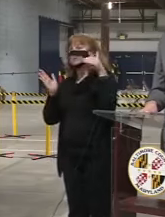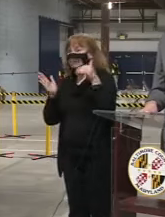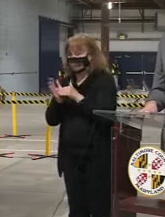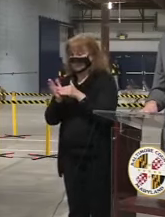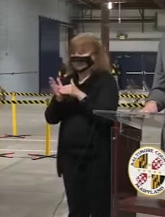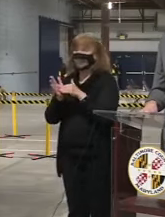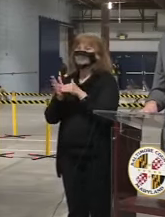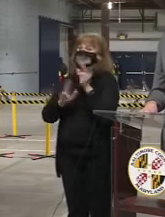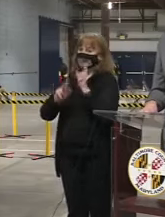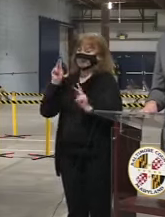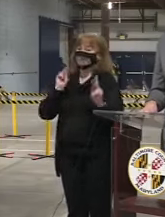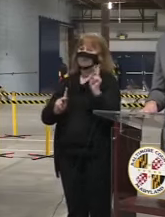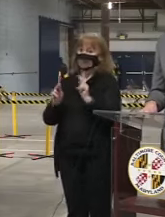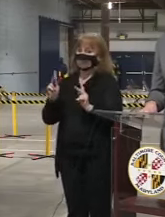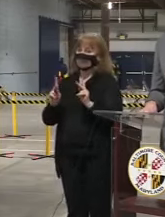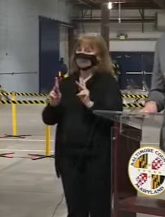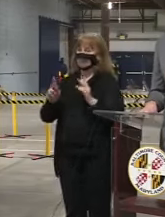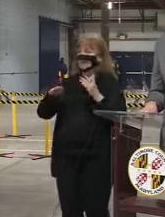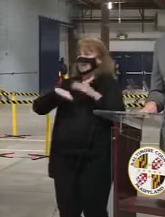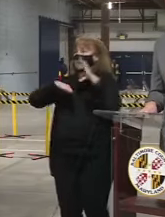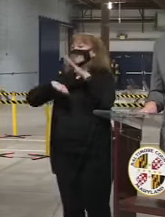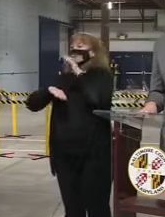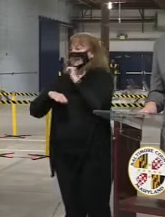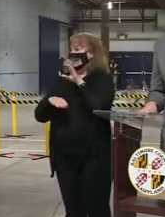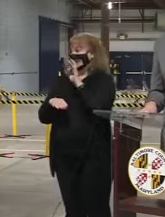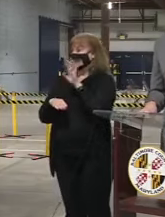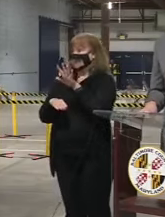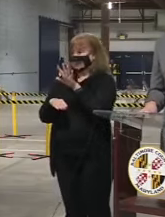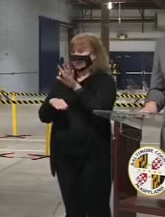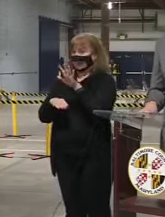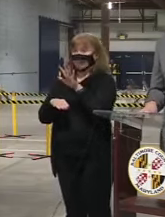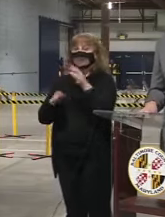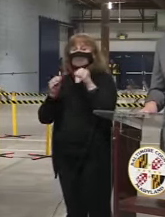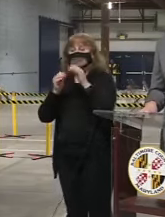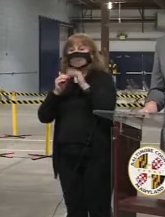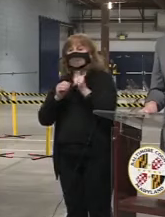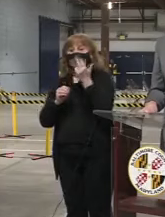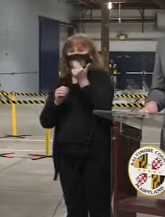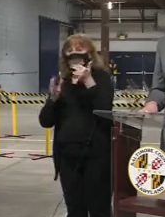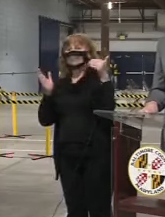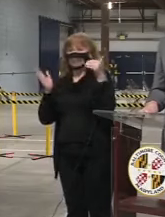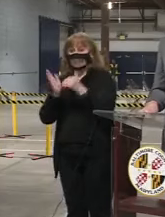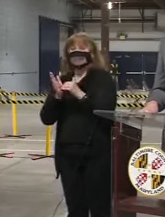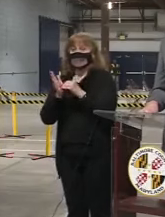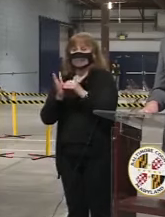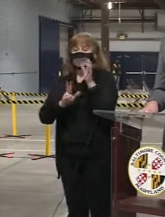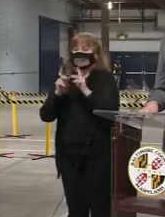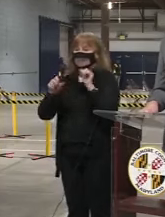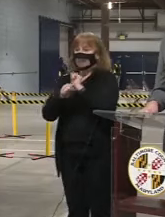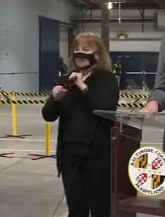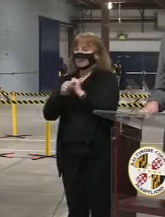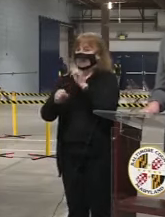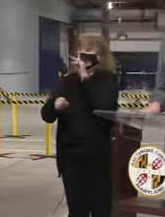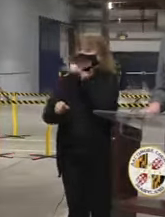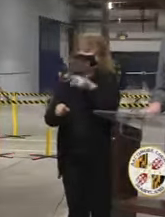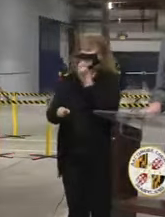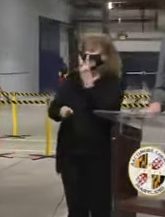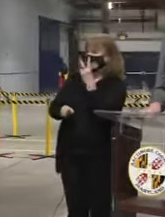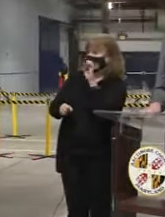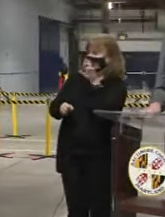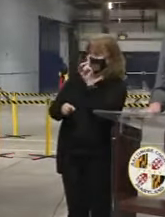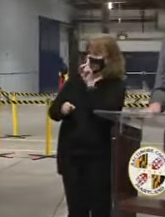33,000 of those individuals are over the age of 75. More than 13,000 work in K-12